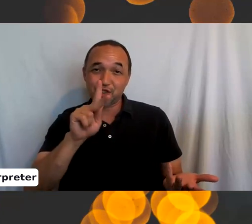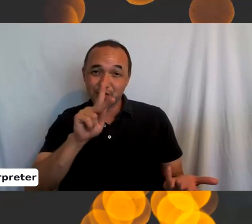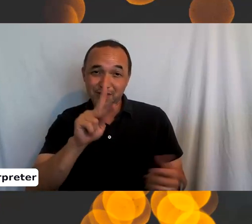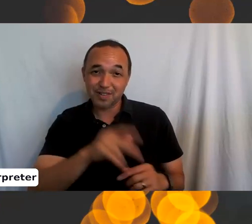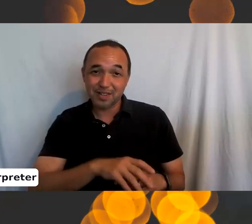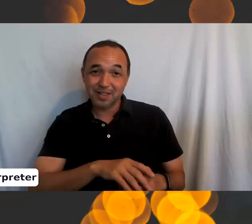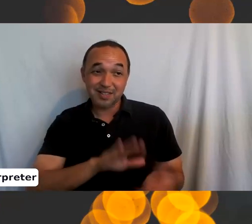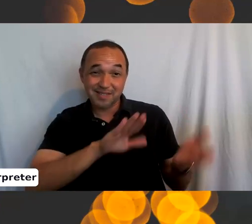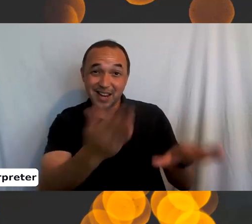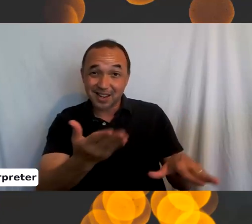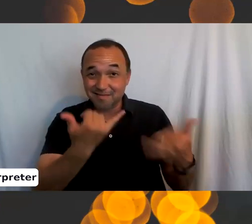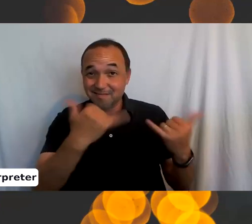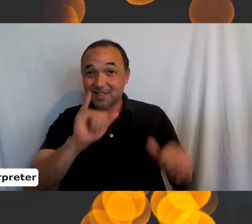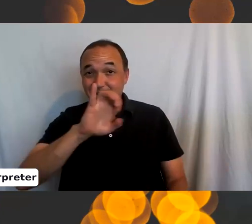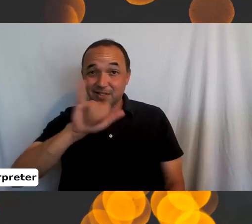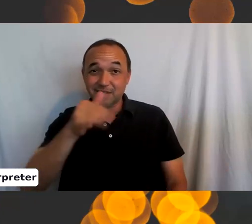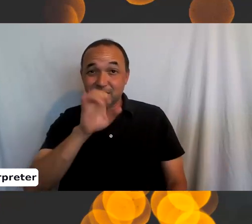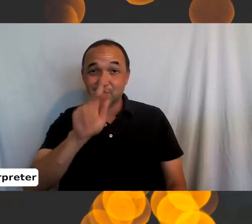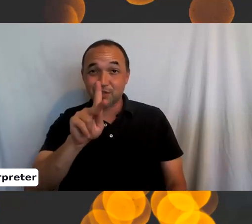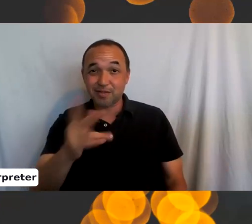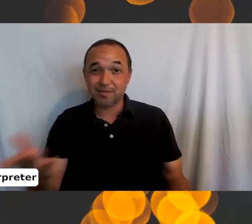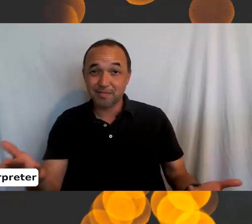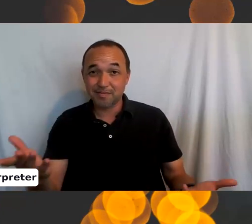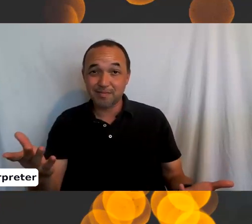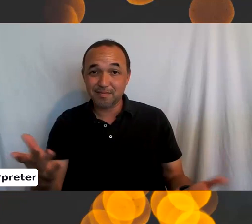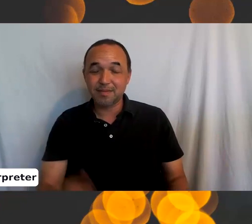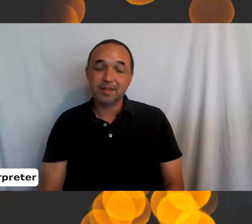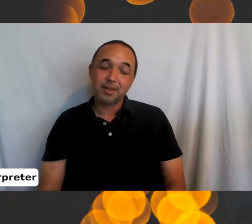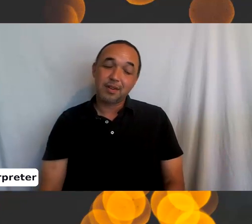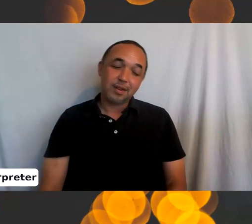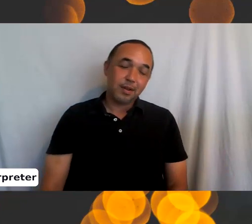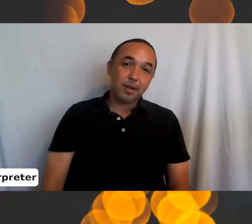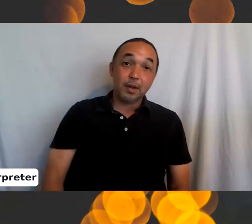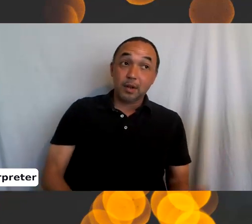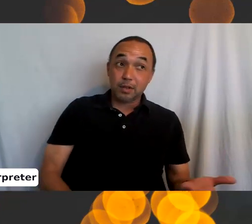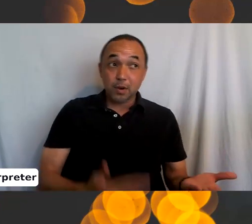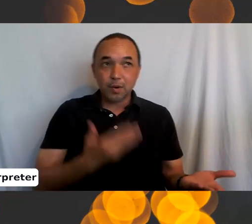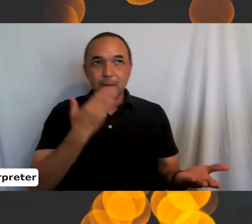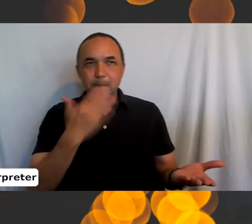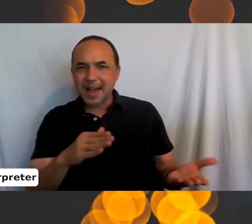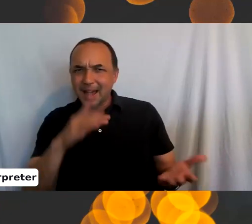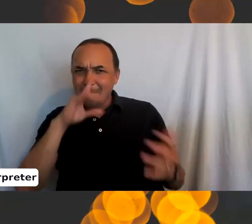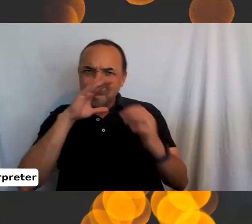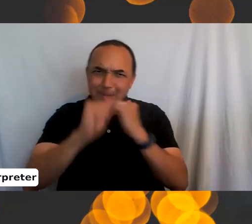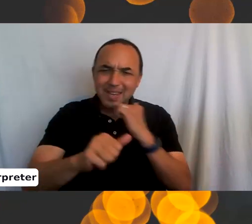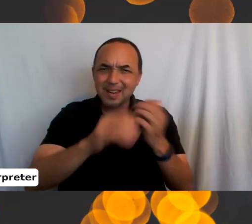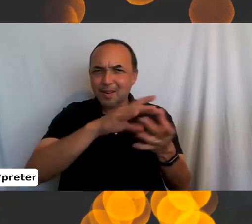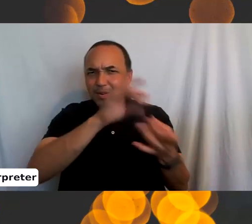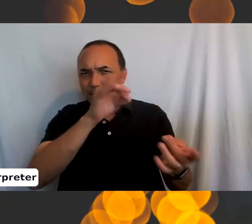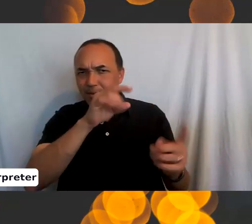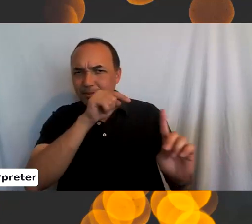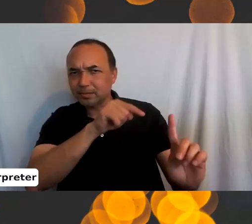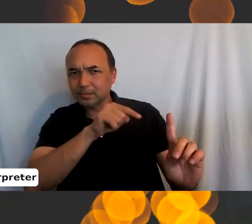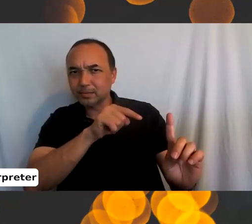jerk, right? And so I don't necessarily think that a bad or mean ghost or malicious ghost is like